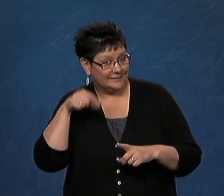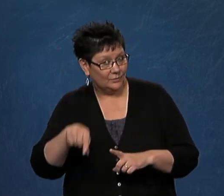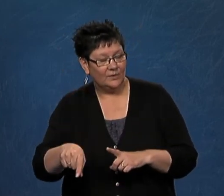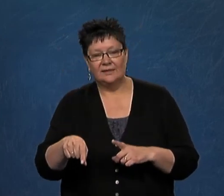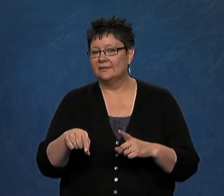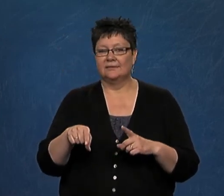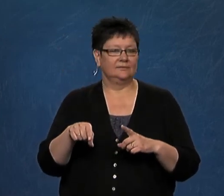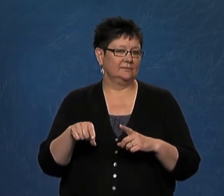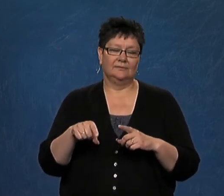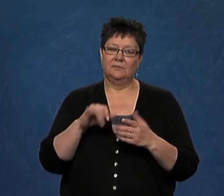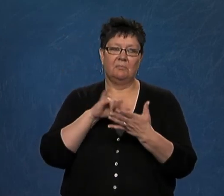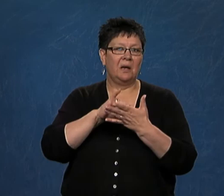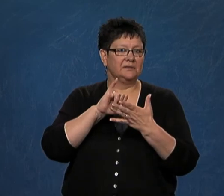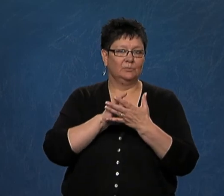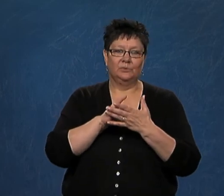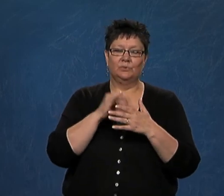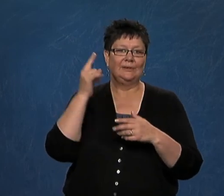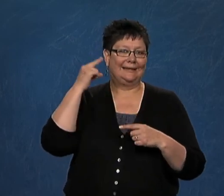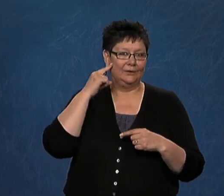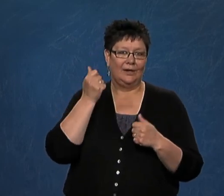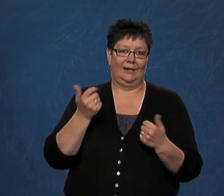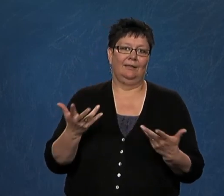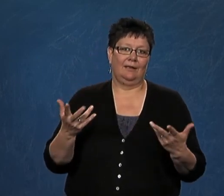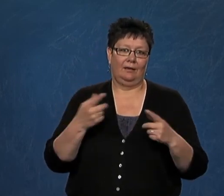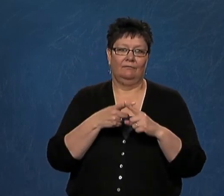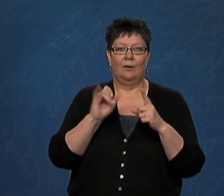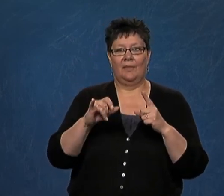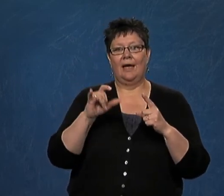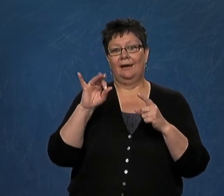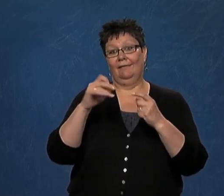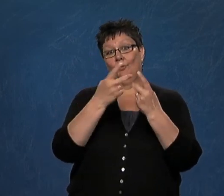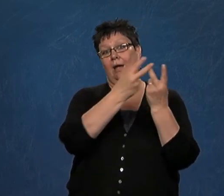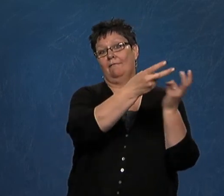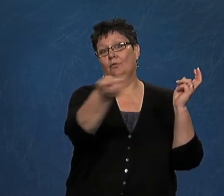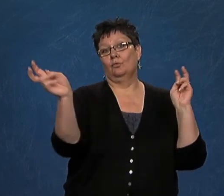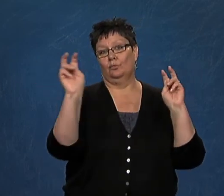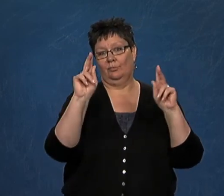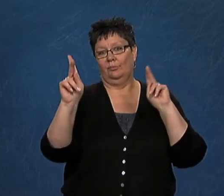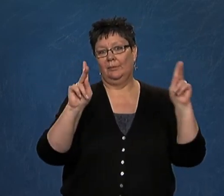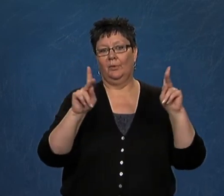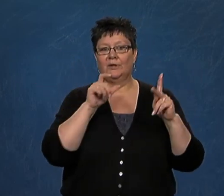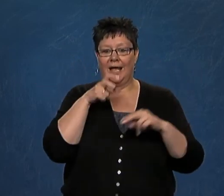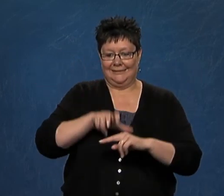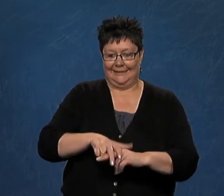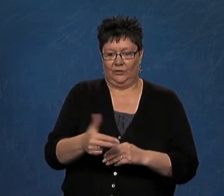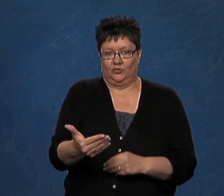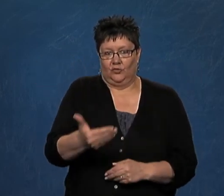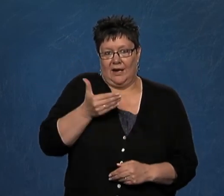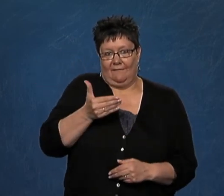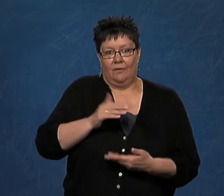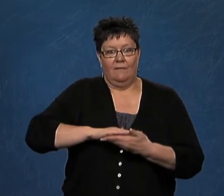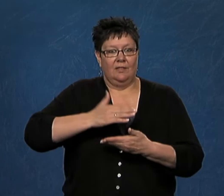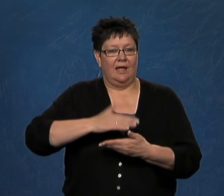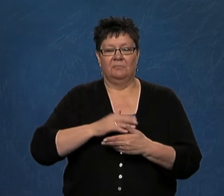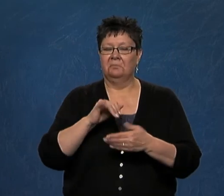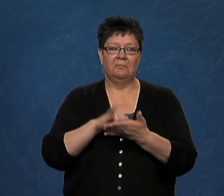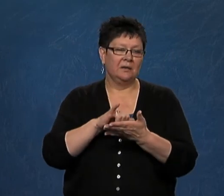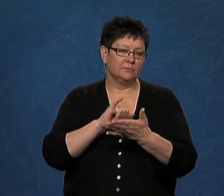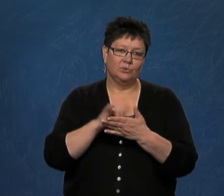everyone's voices through a laptop, it's very difficult, especially when you have a group of people that are not close